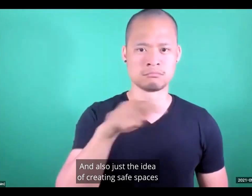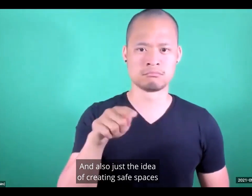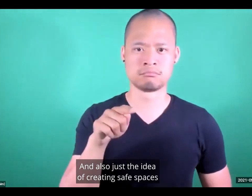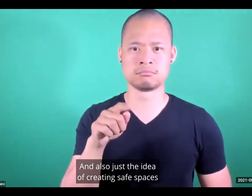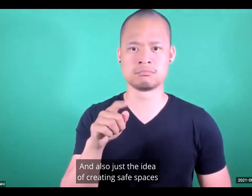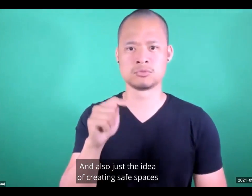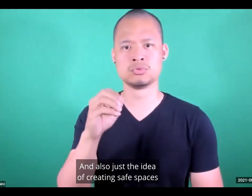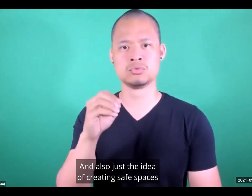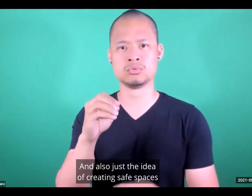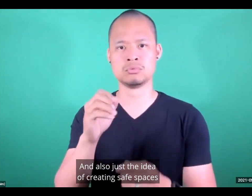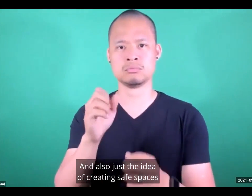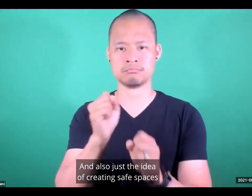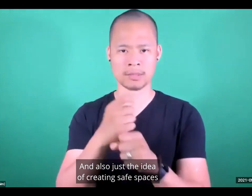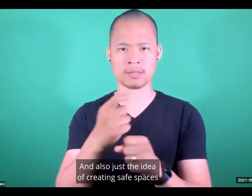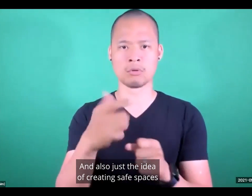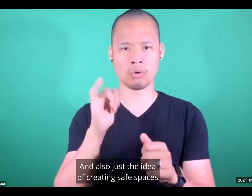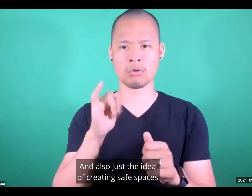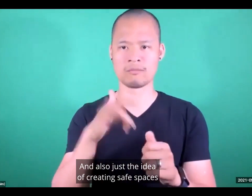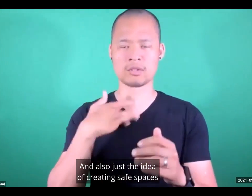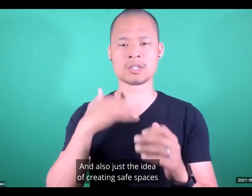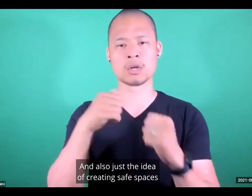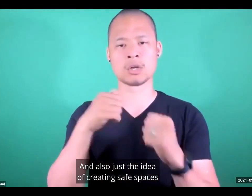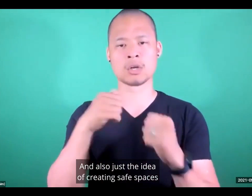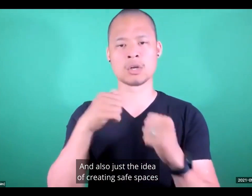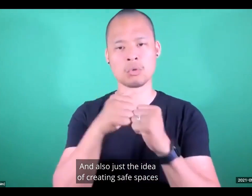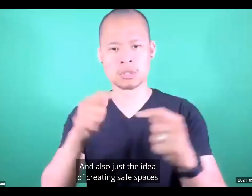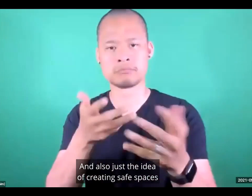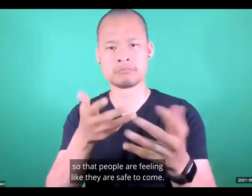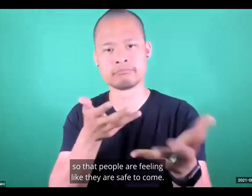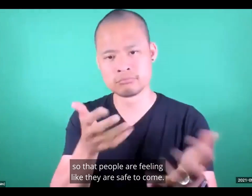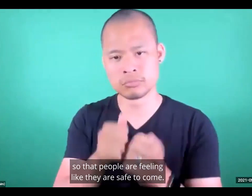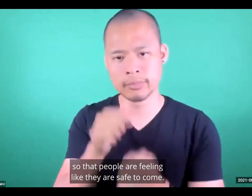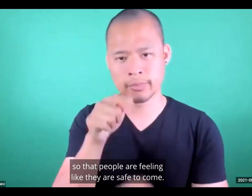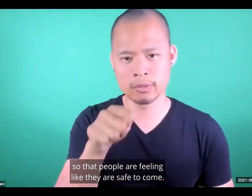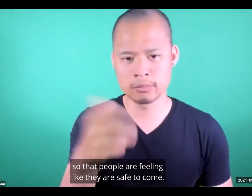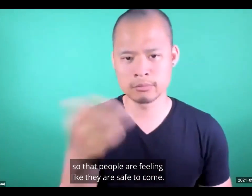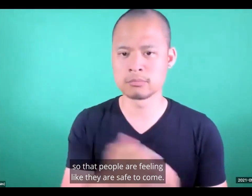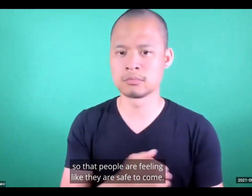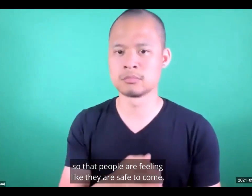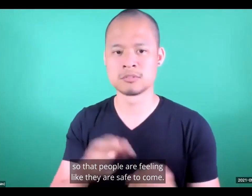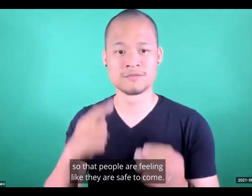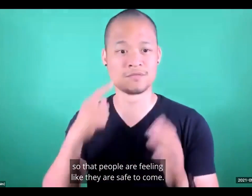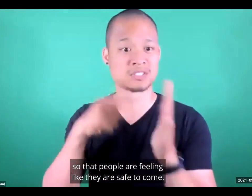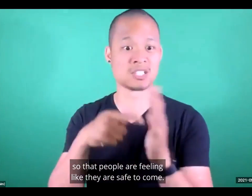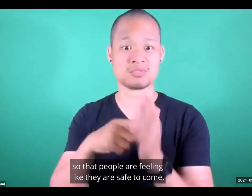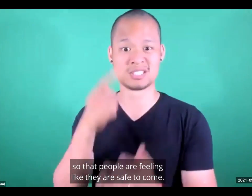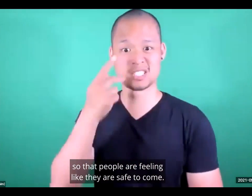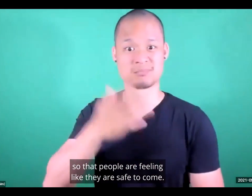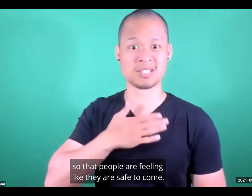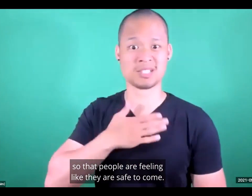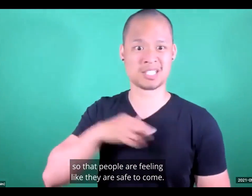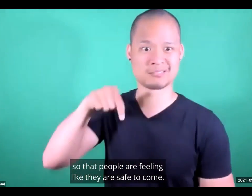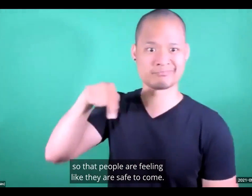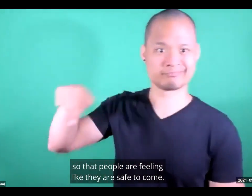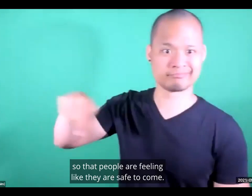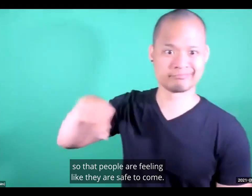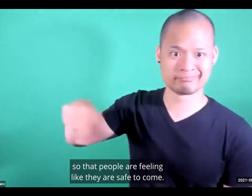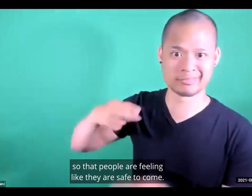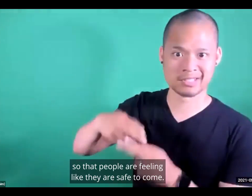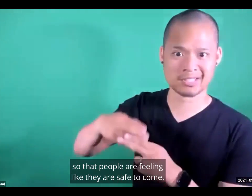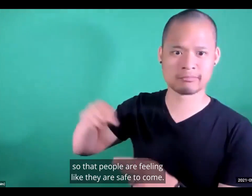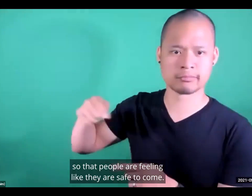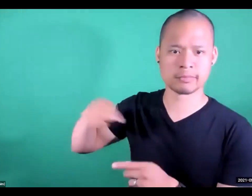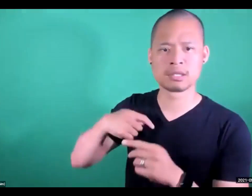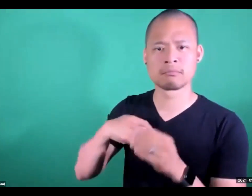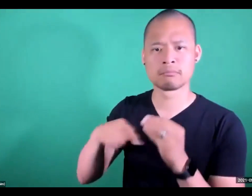And also just the idea of creating safe spaces so that people are feeling like they are, you know, safe